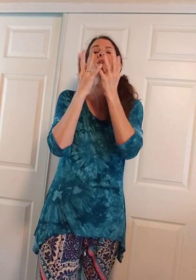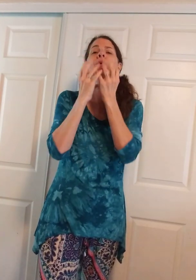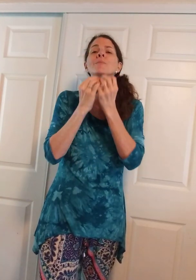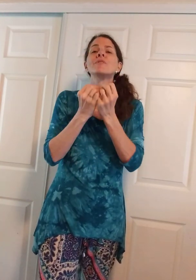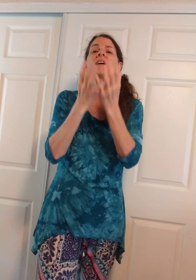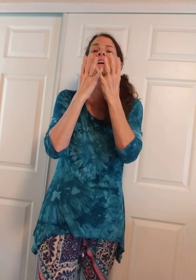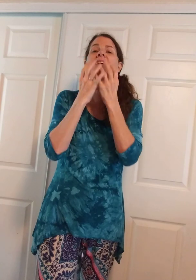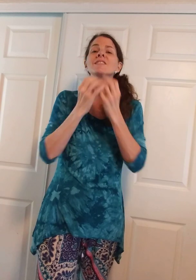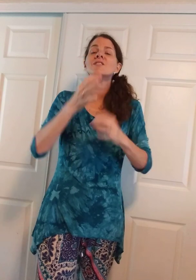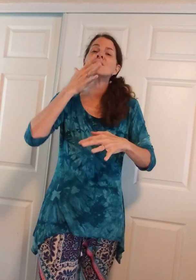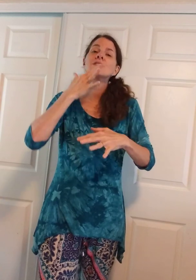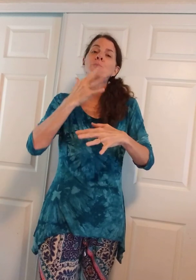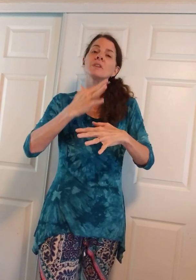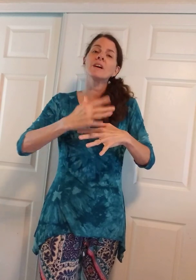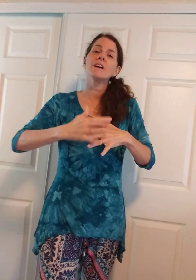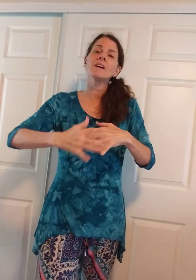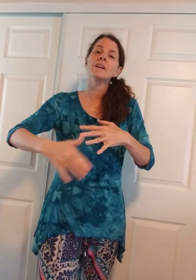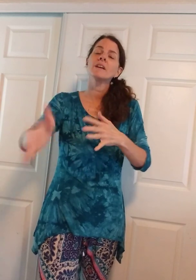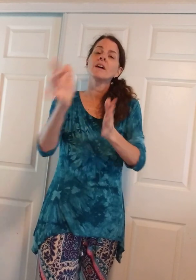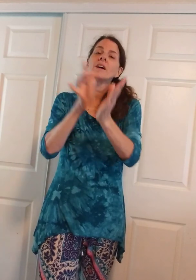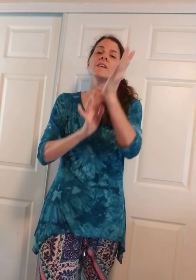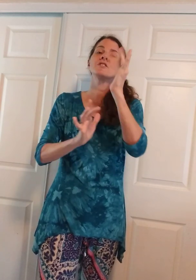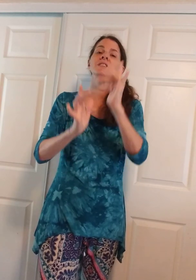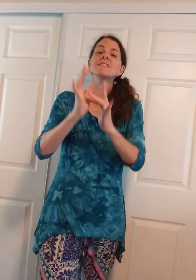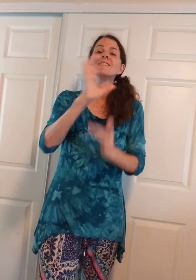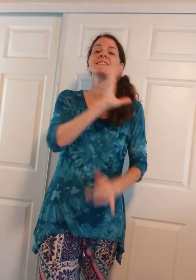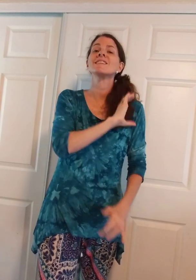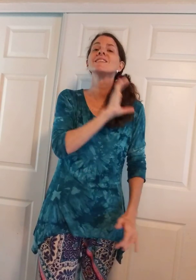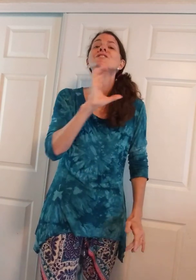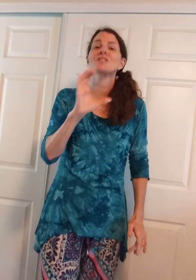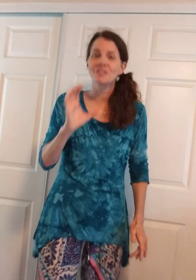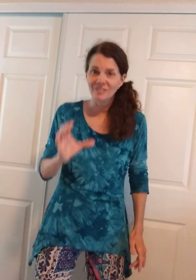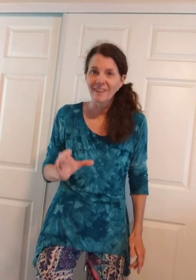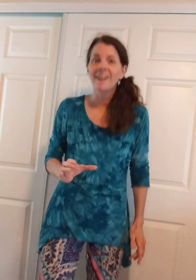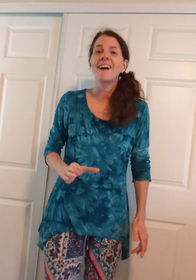precious blood of Jesus Christ.